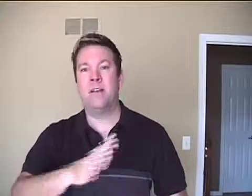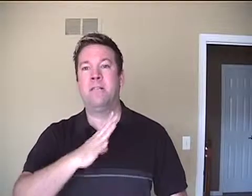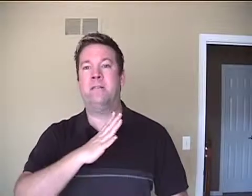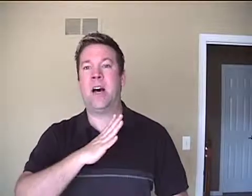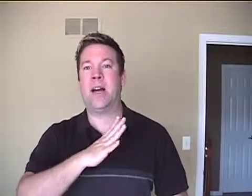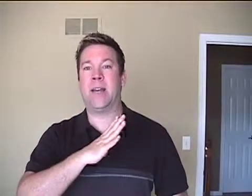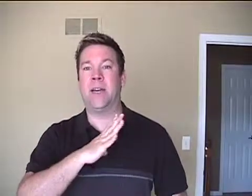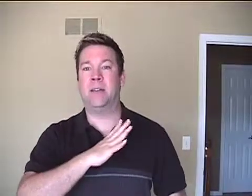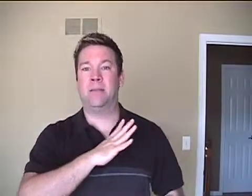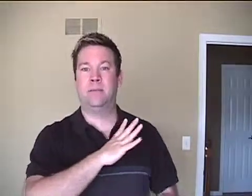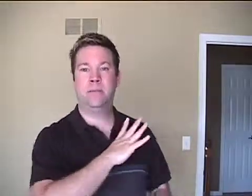Fine.